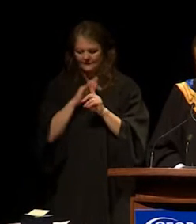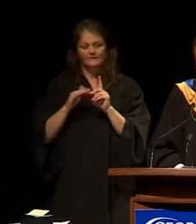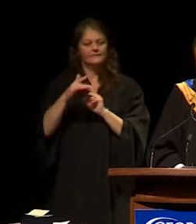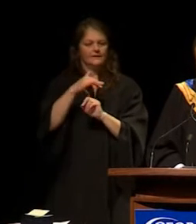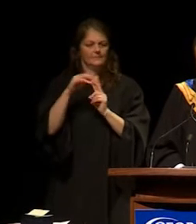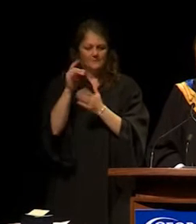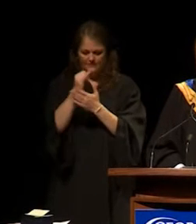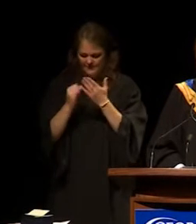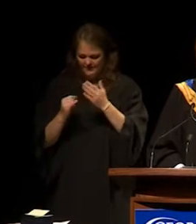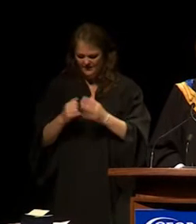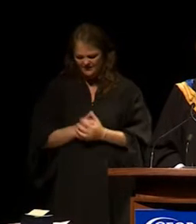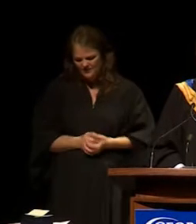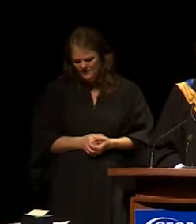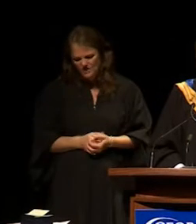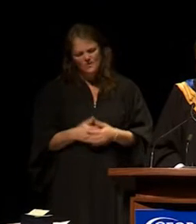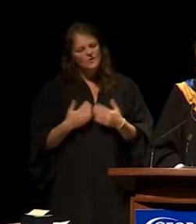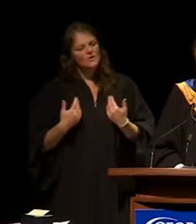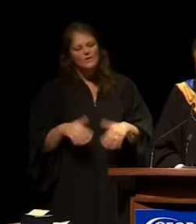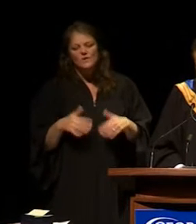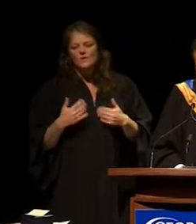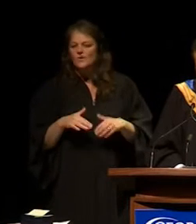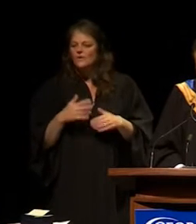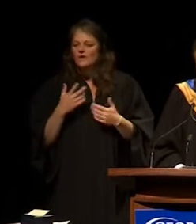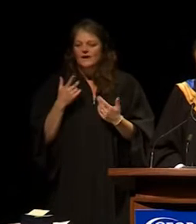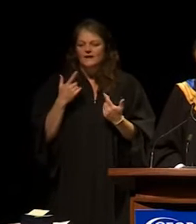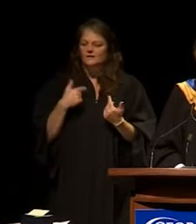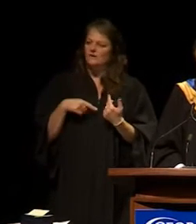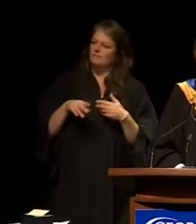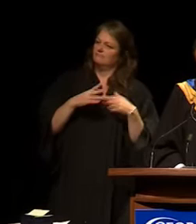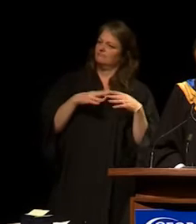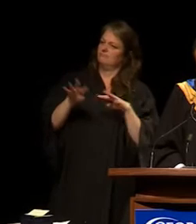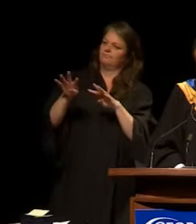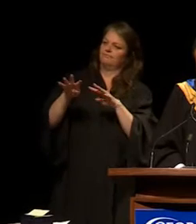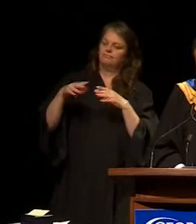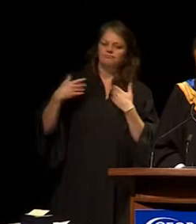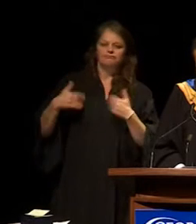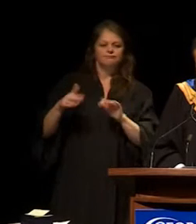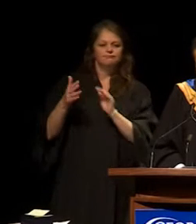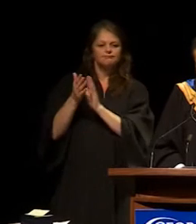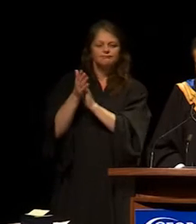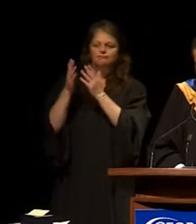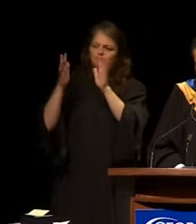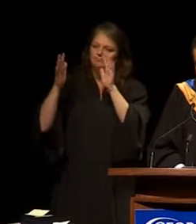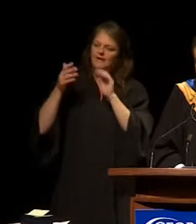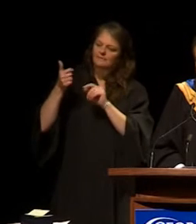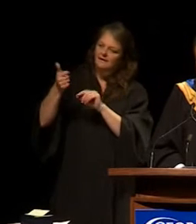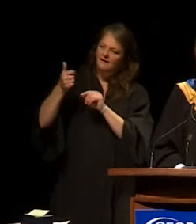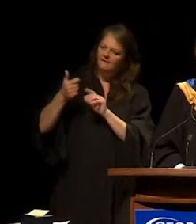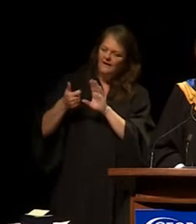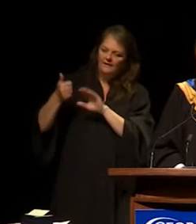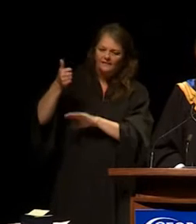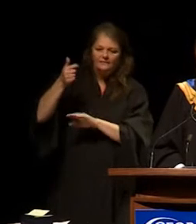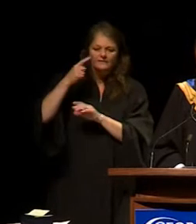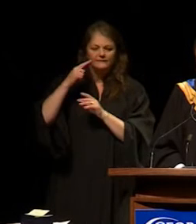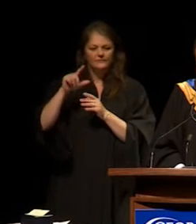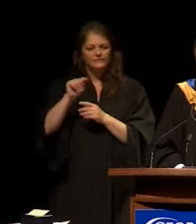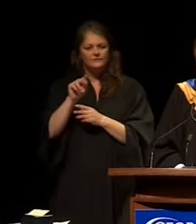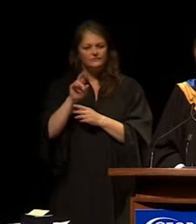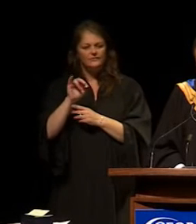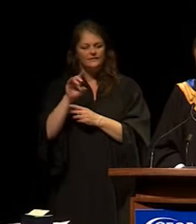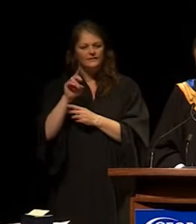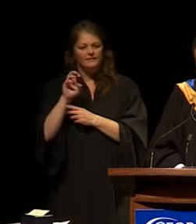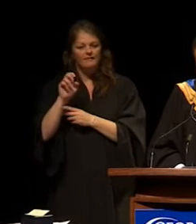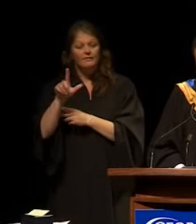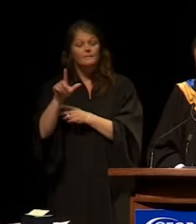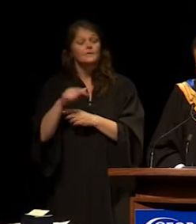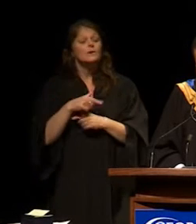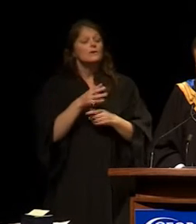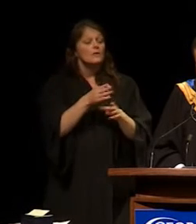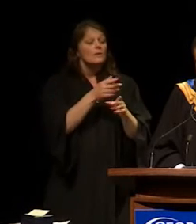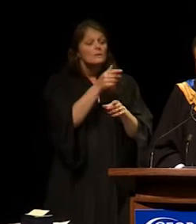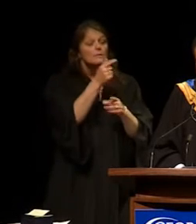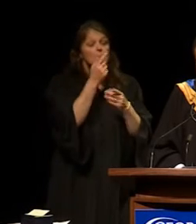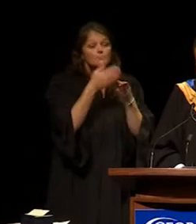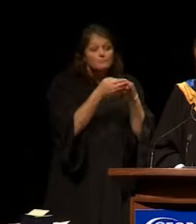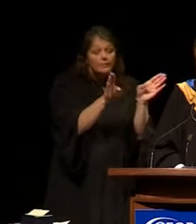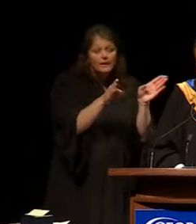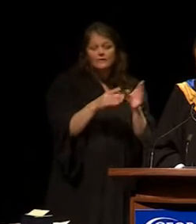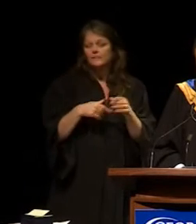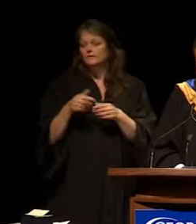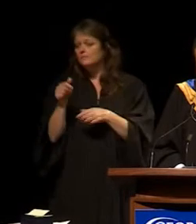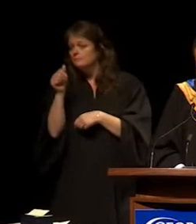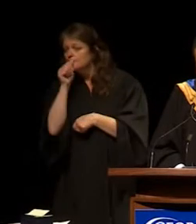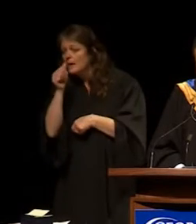his leadership at Tridel. He has united public and the private sector to advance